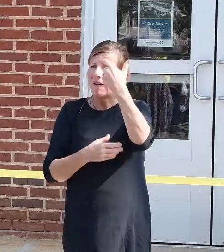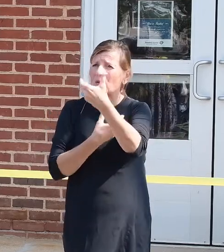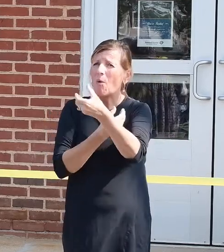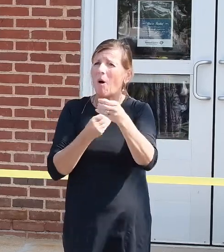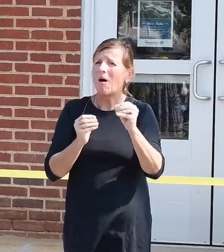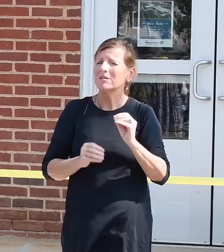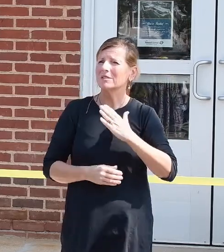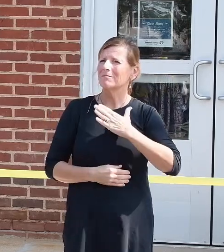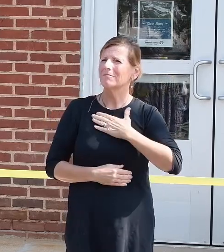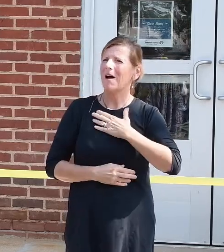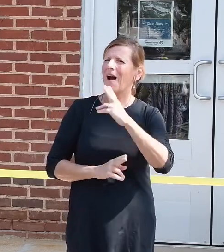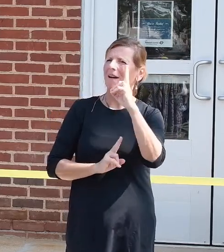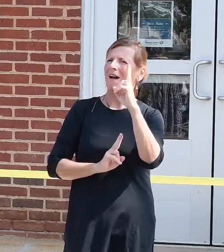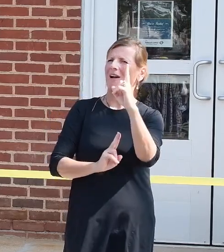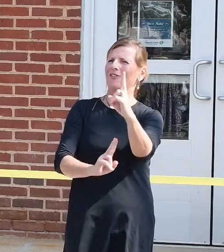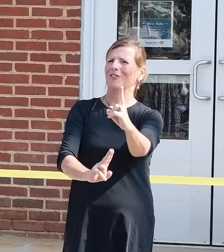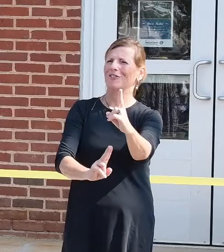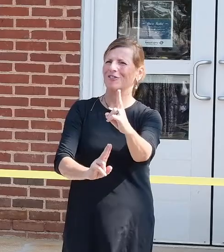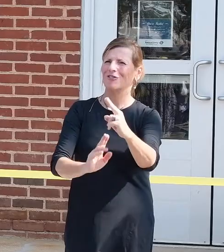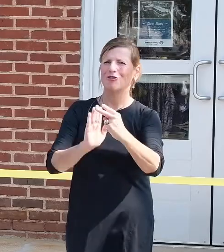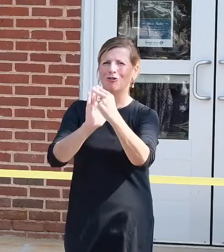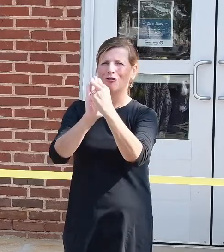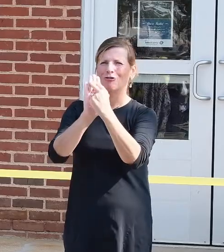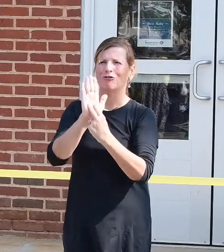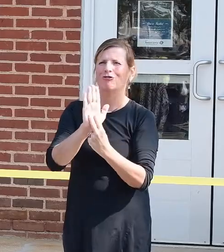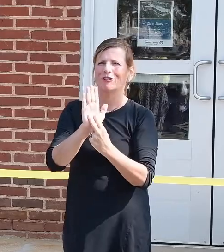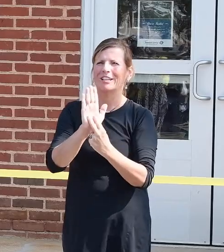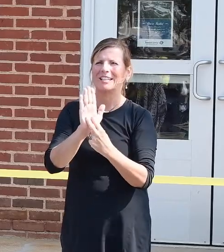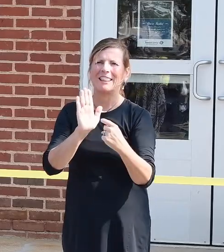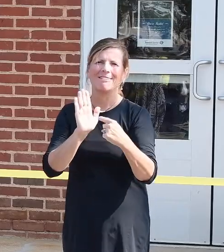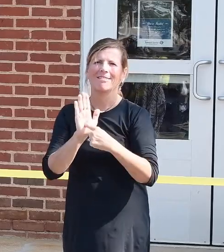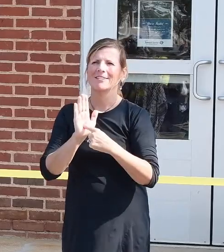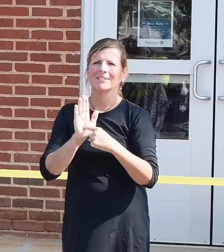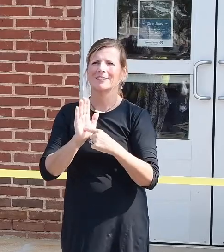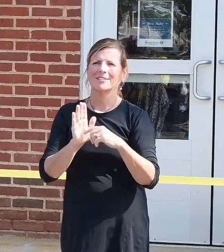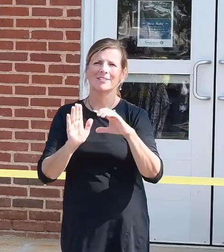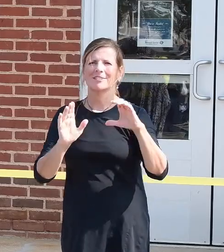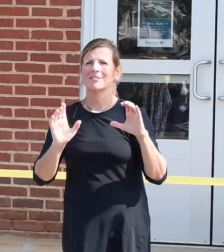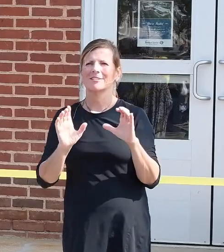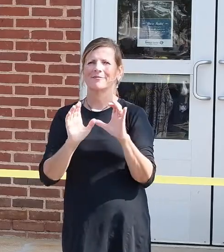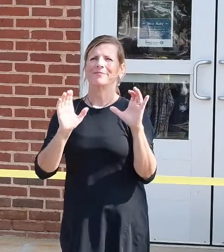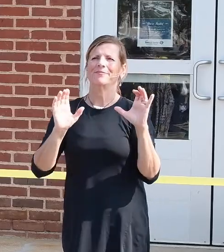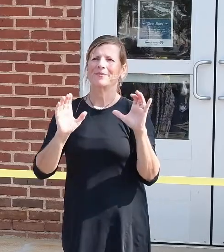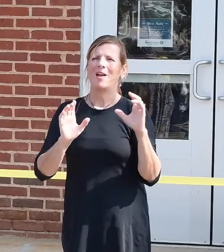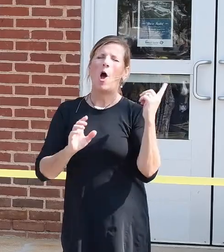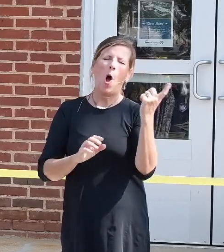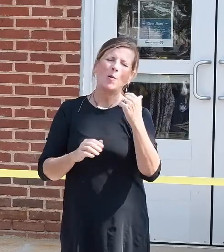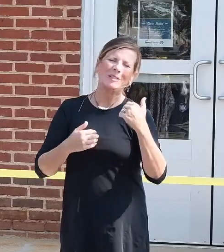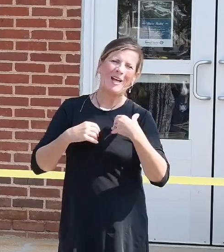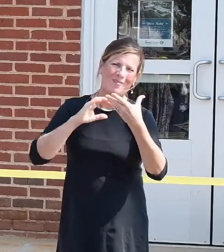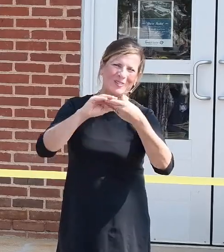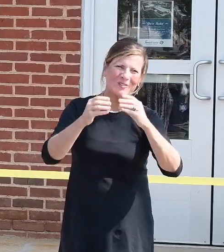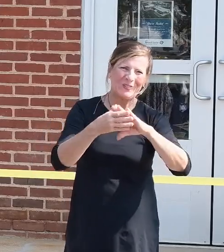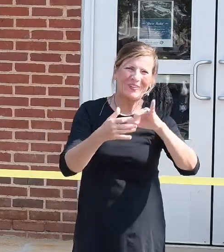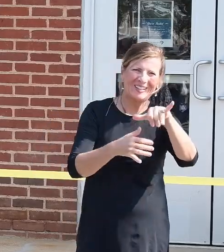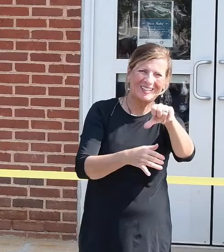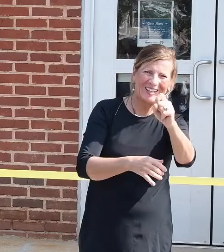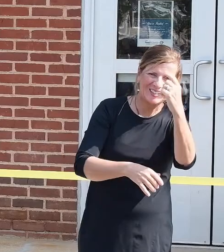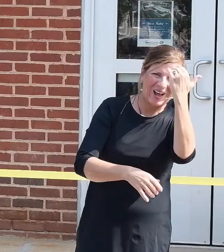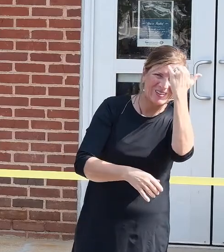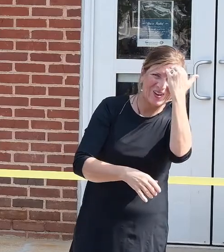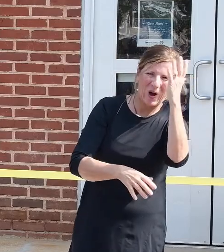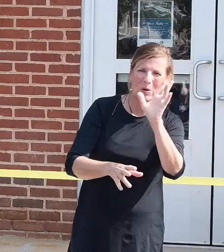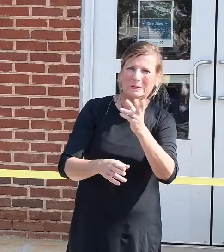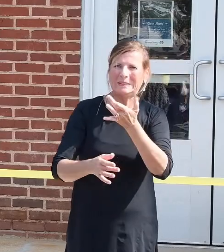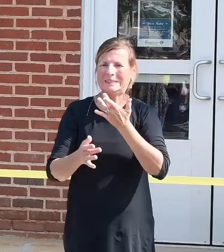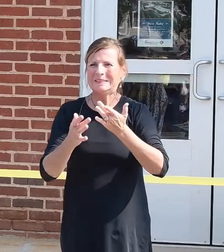my honor to read to you this citation. I always have a story to tell, and I know we've got time, not a lot